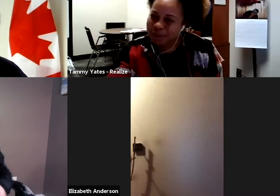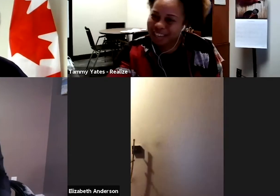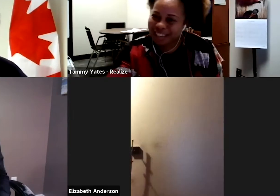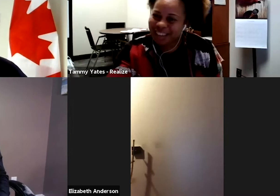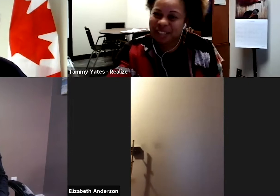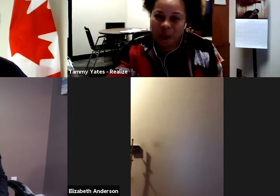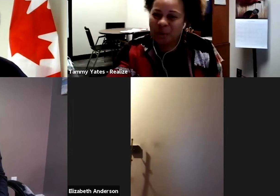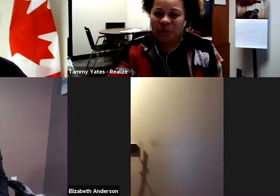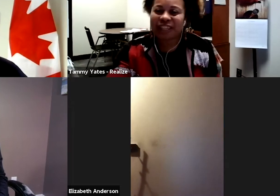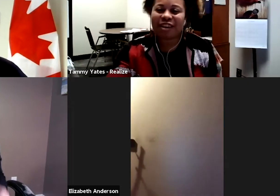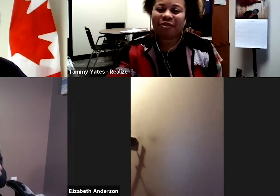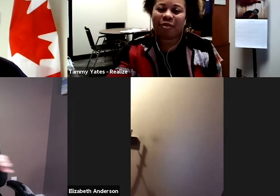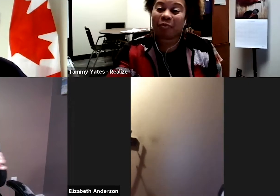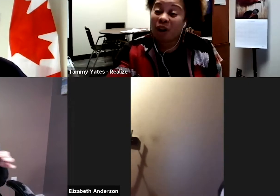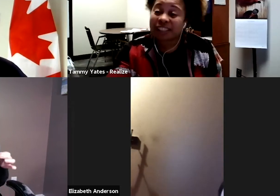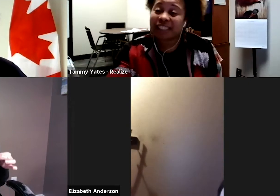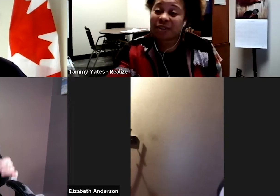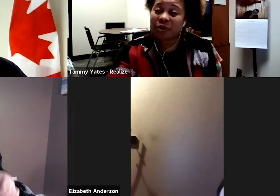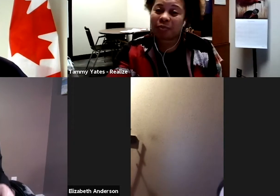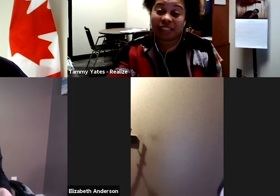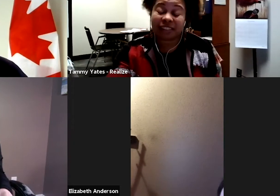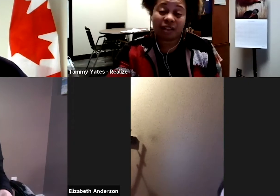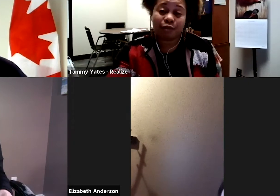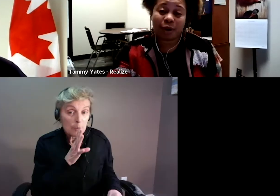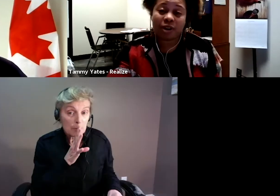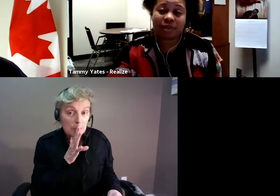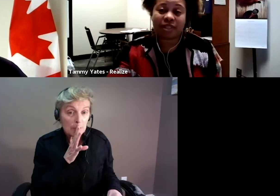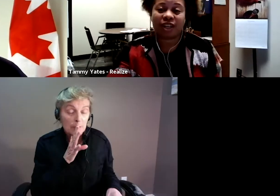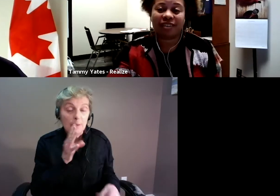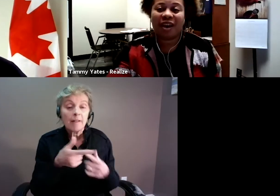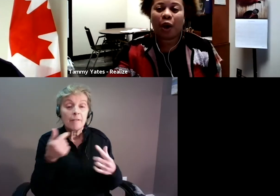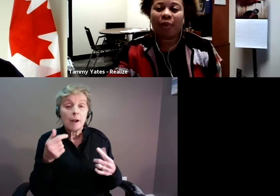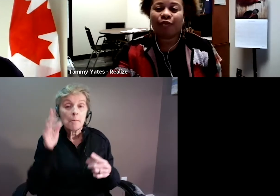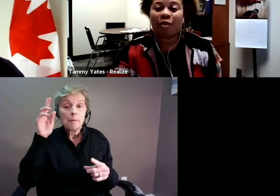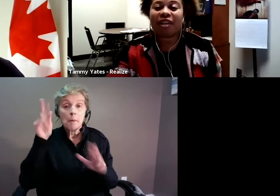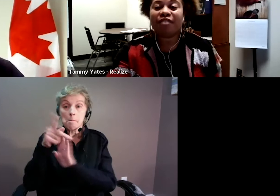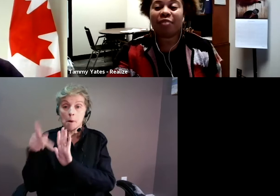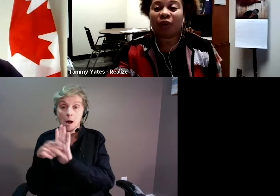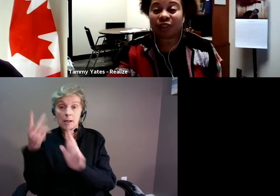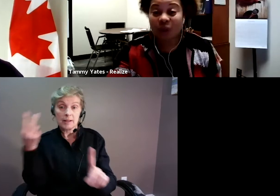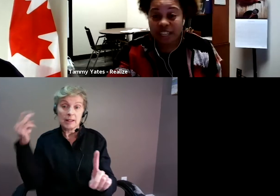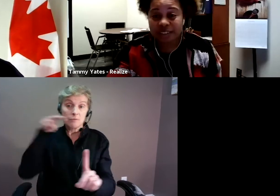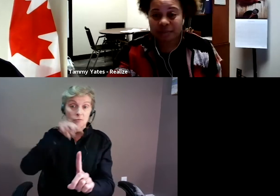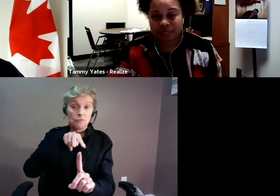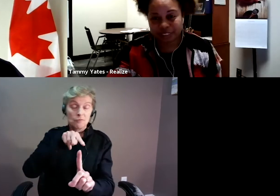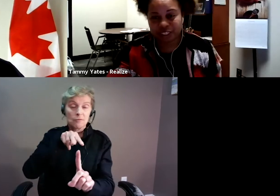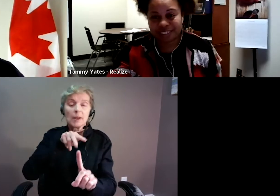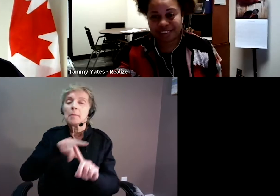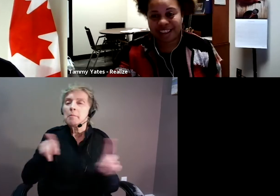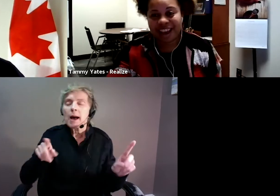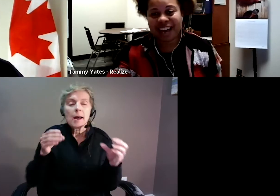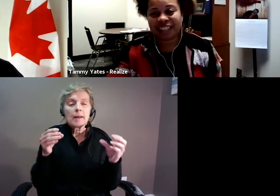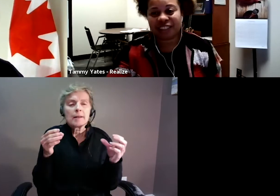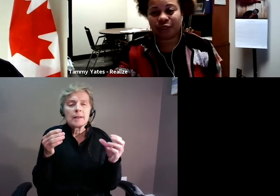you speak not only from a policy or political framework position, but from an even more solid